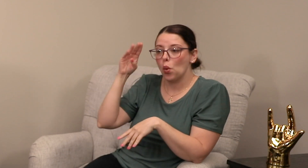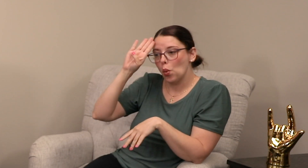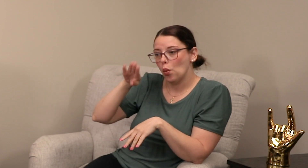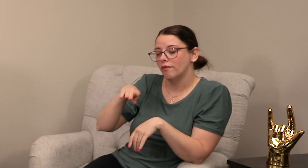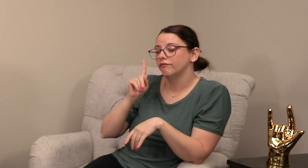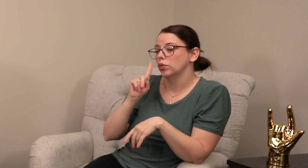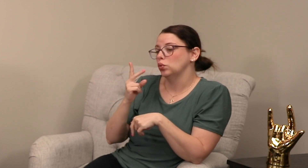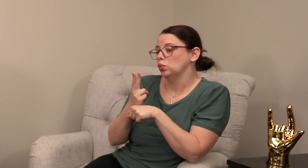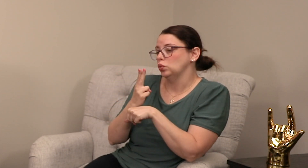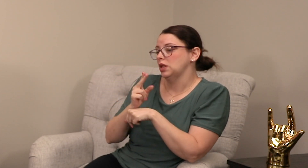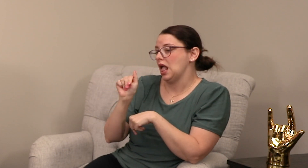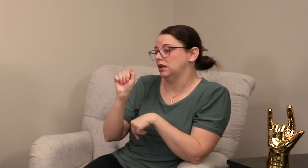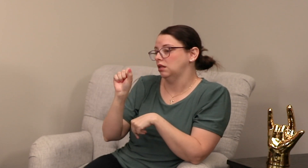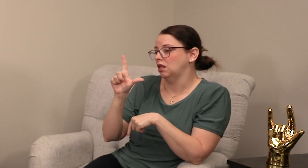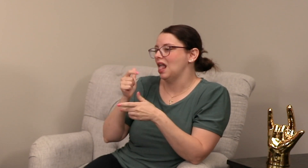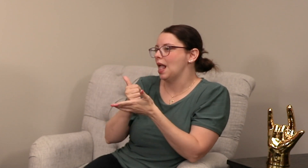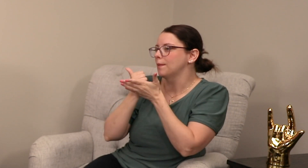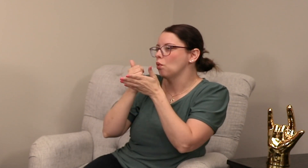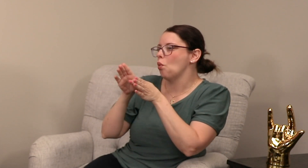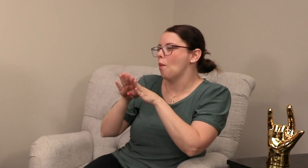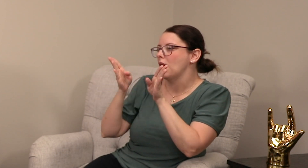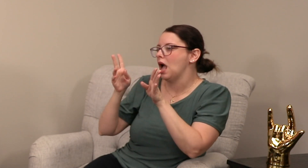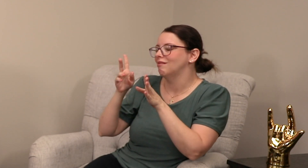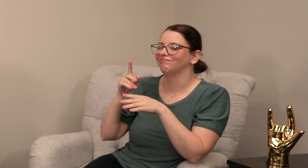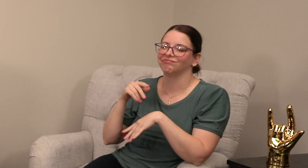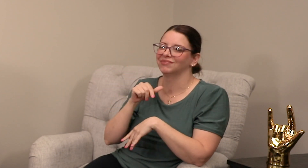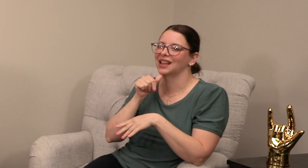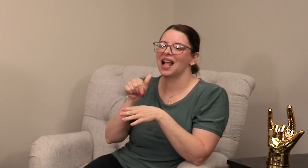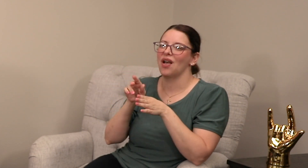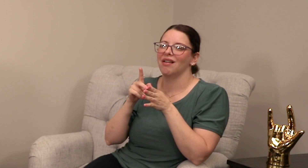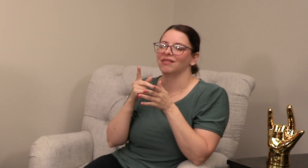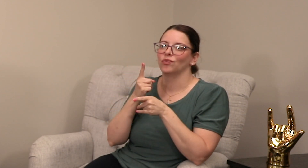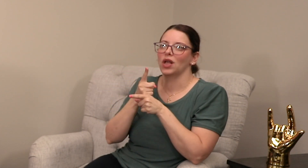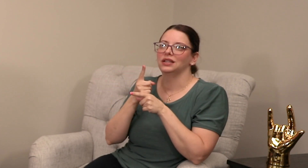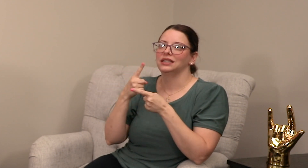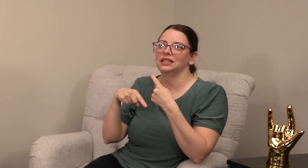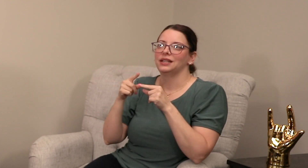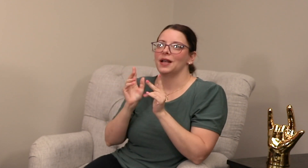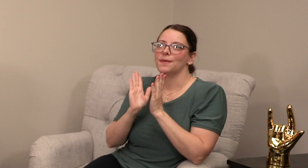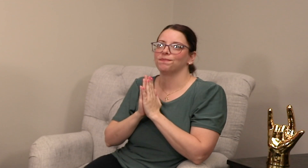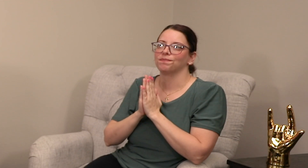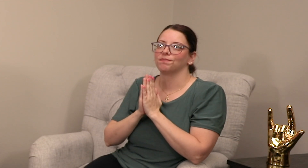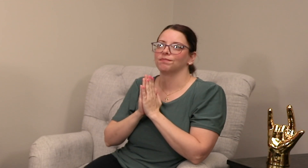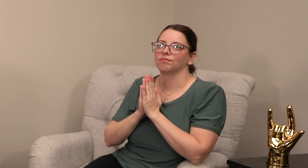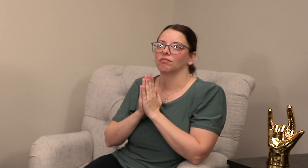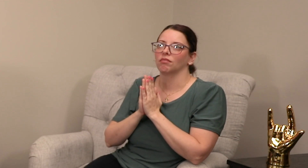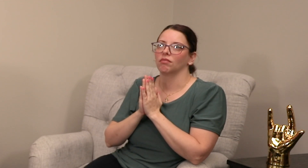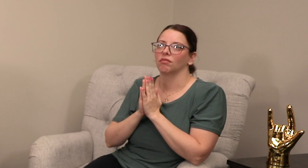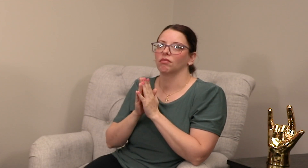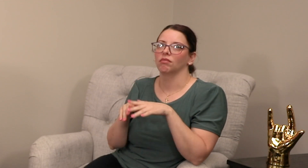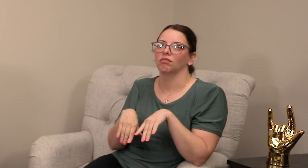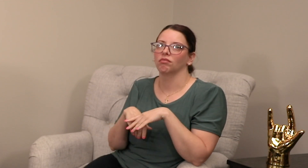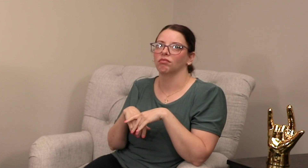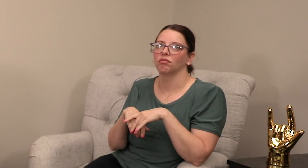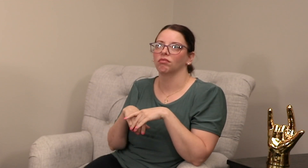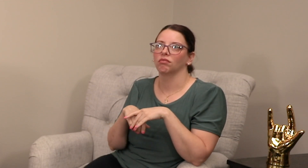For example, I know that if you use ASL to help, not, that's not the right, let me see how I want to say